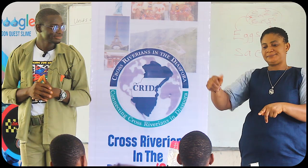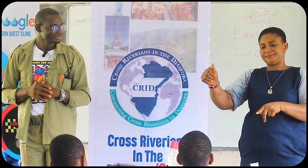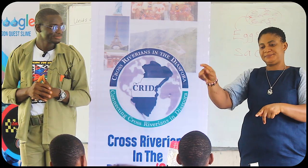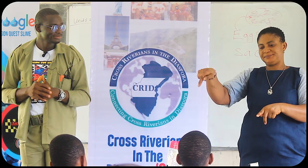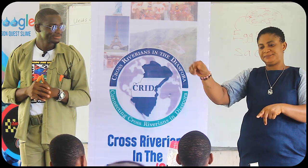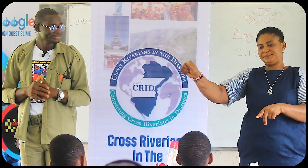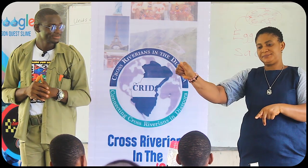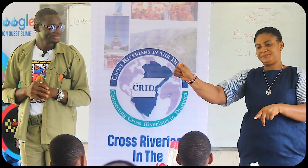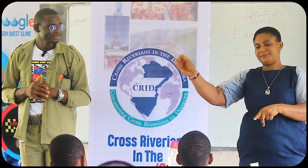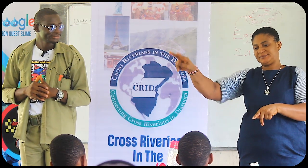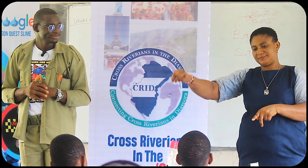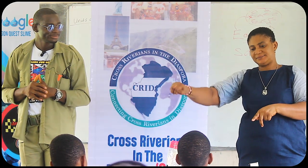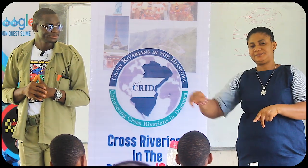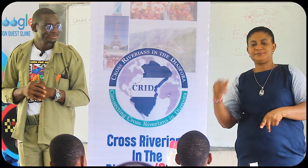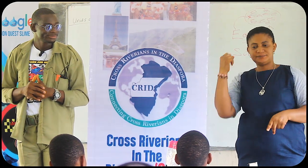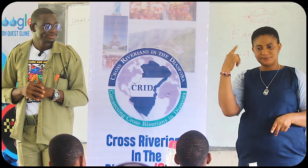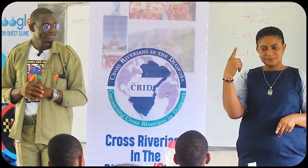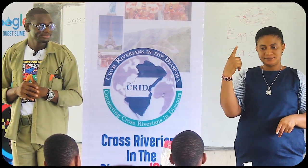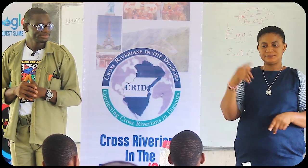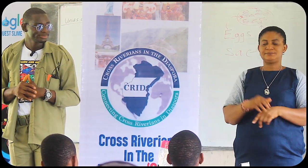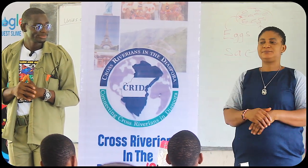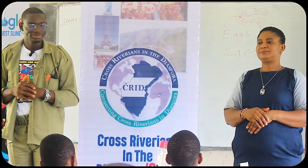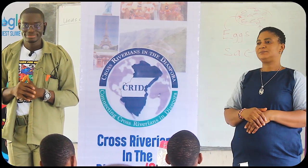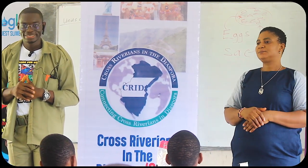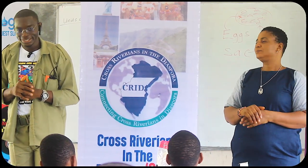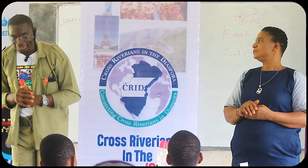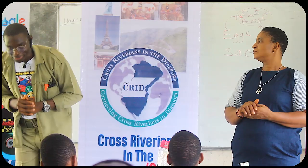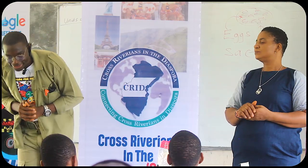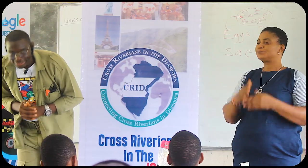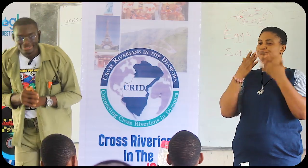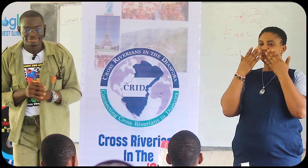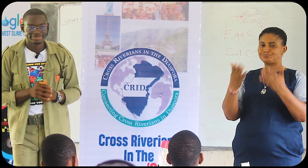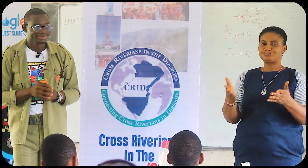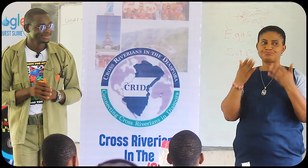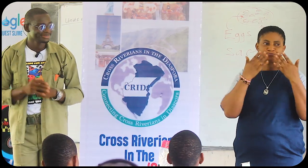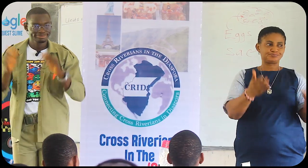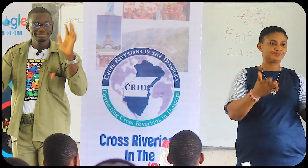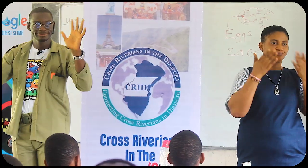Thank you very much.